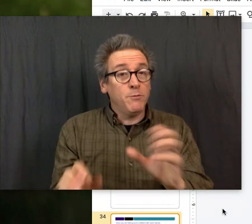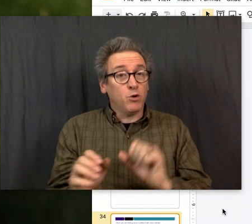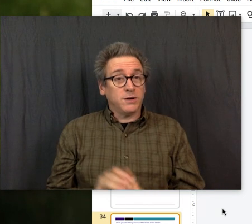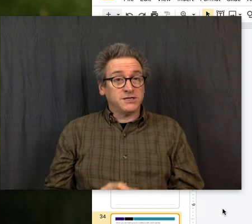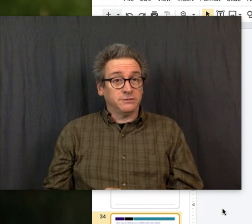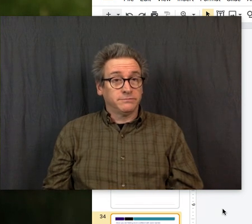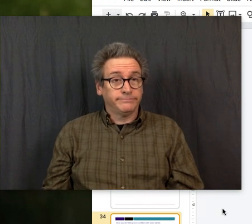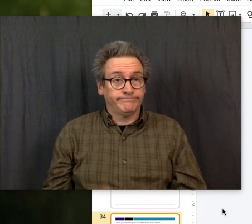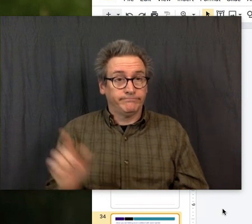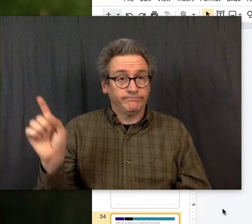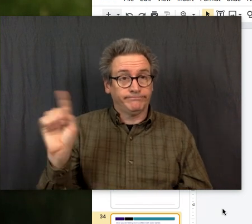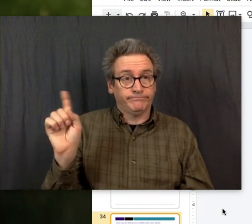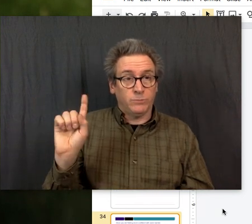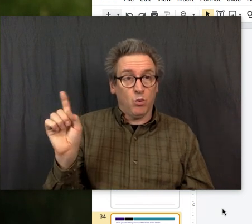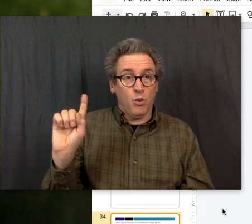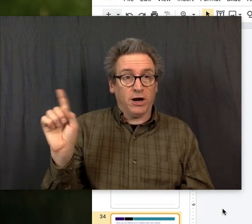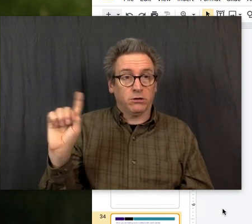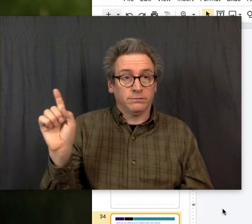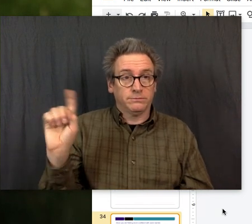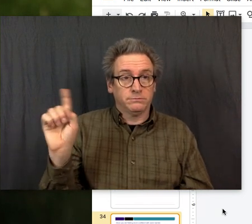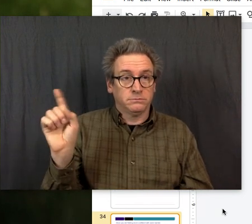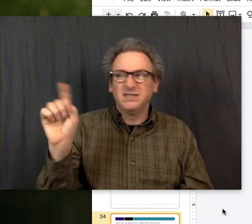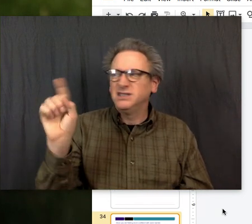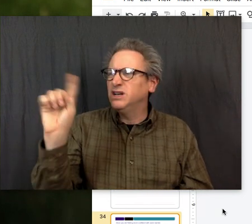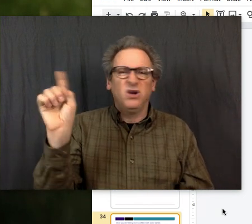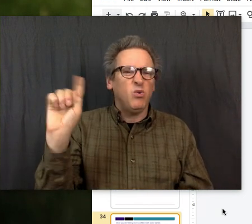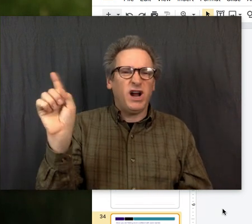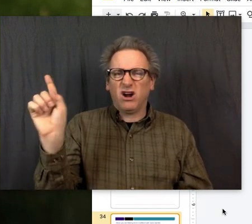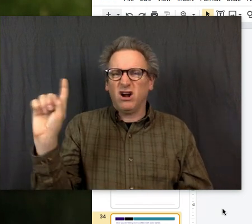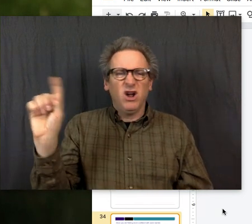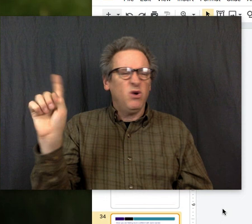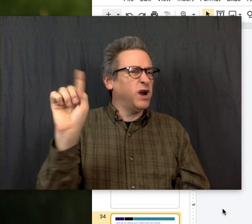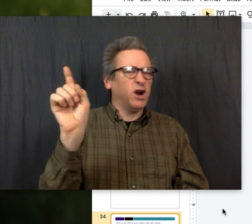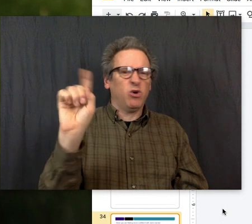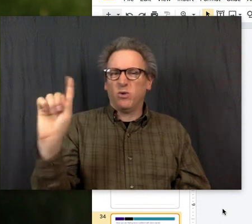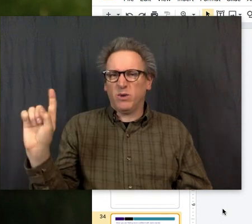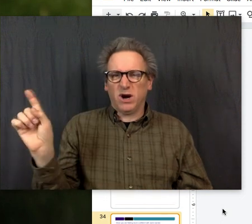One more question. Where? Where